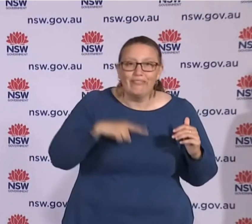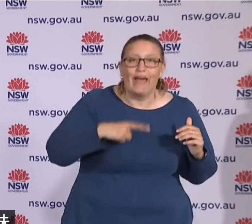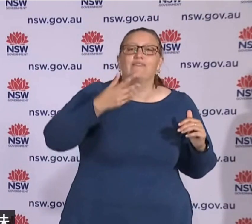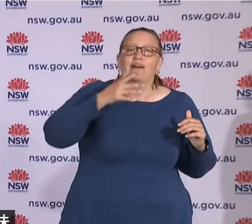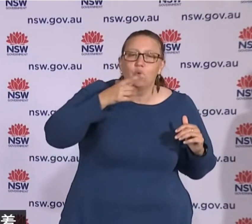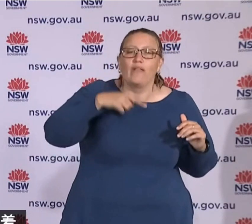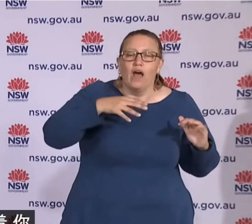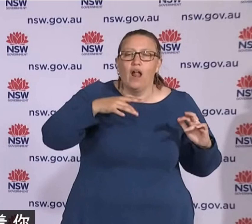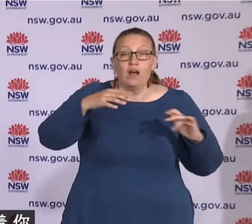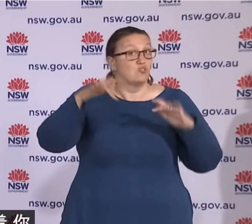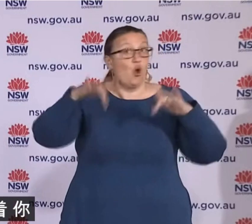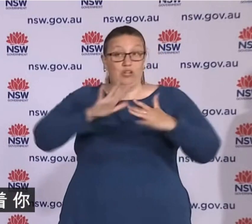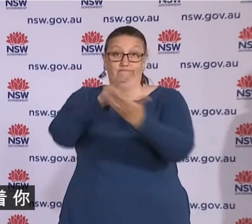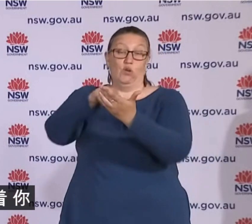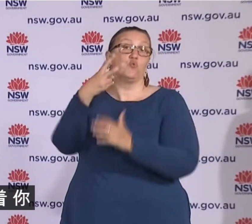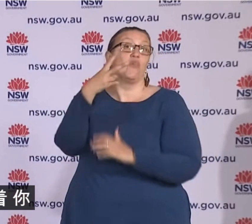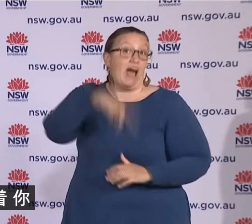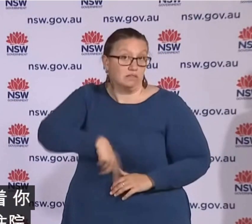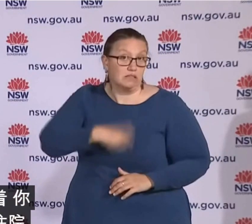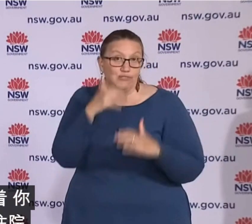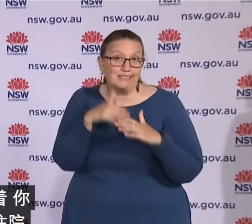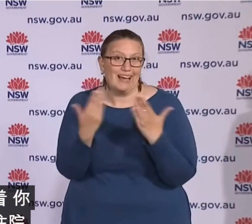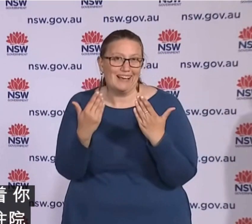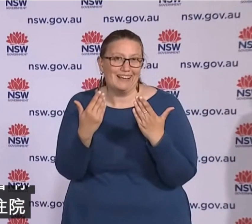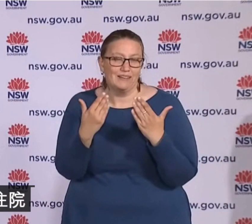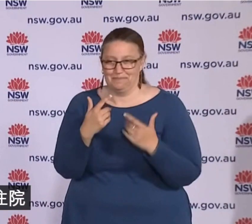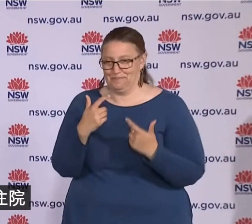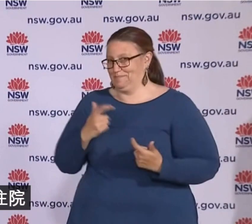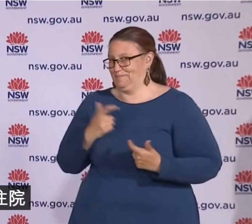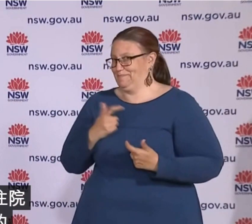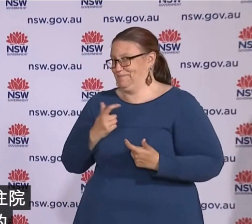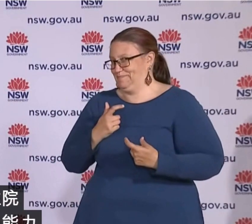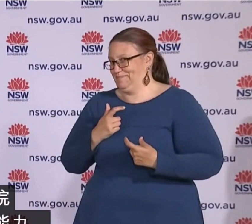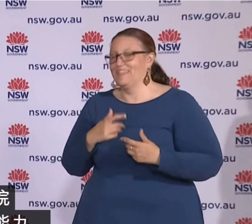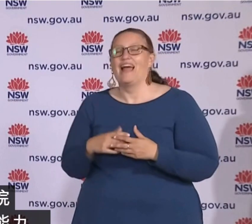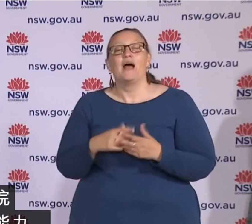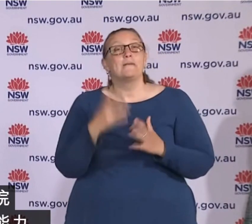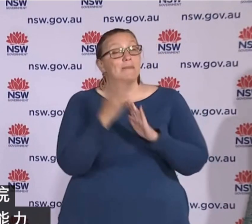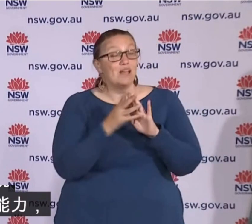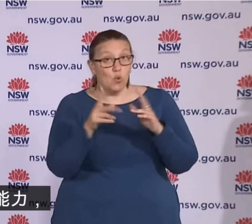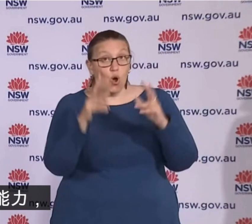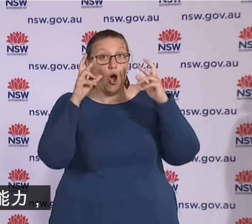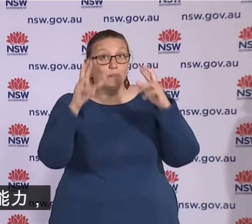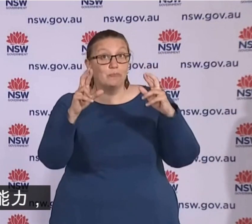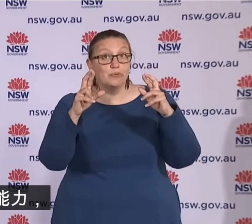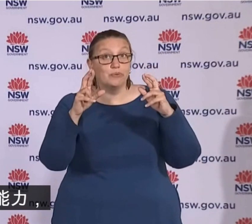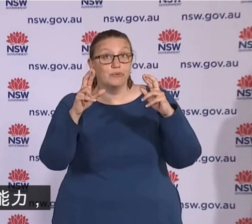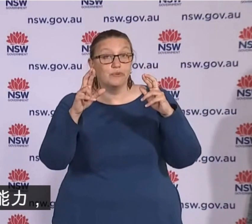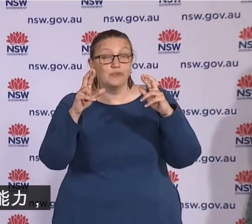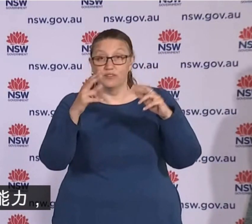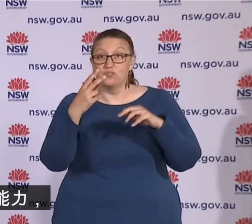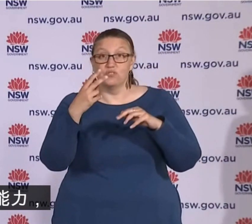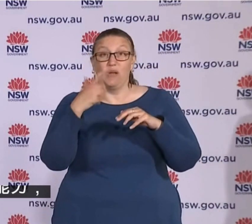Does that mean that you are hopeful that we won't reach the hospitalisation and ICU capacity as well? That was predicted, given the